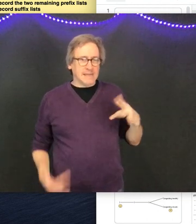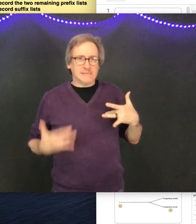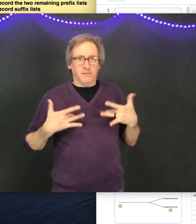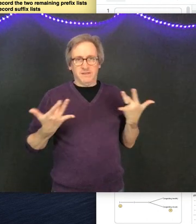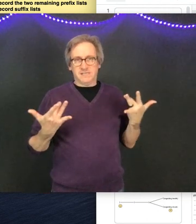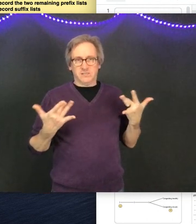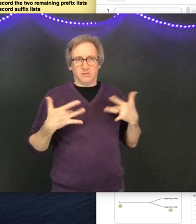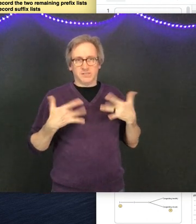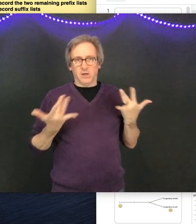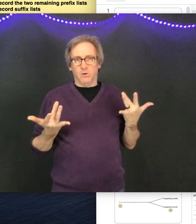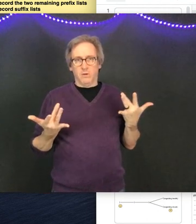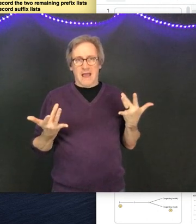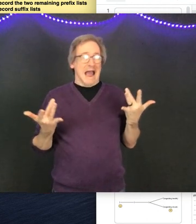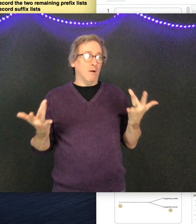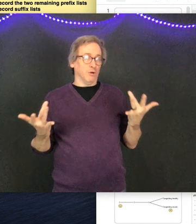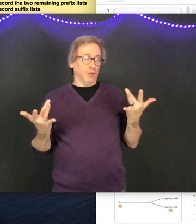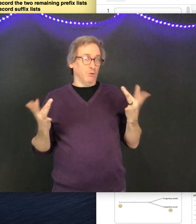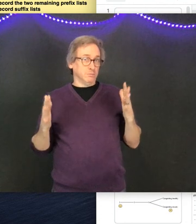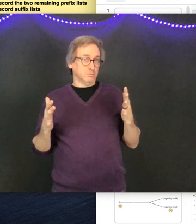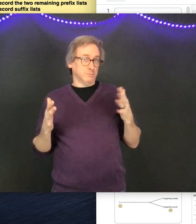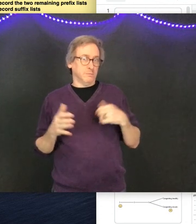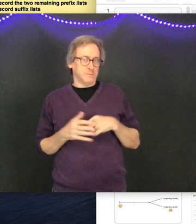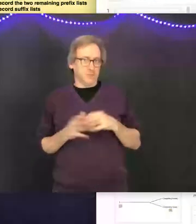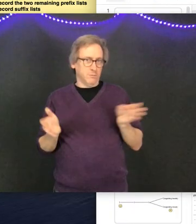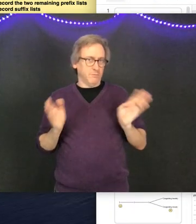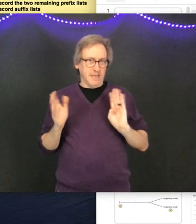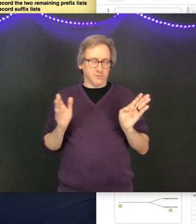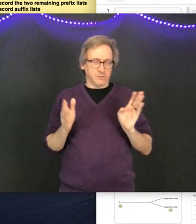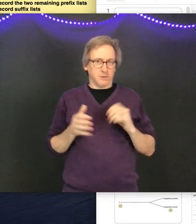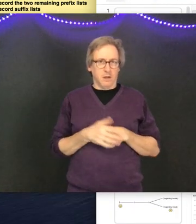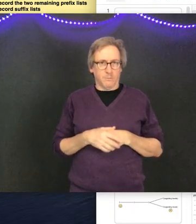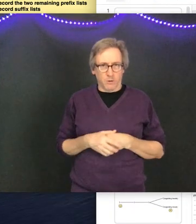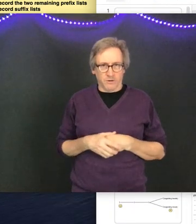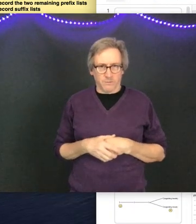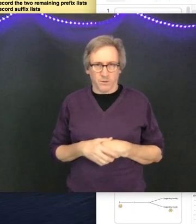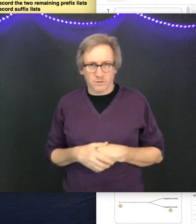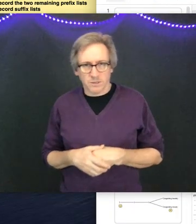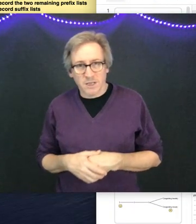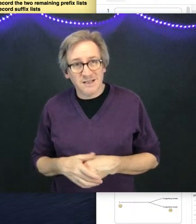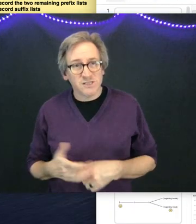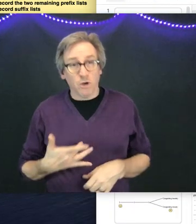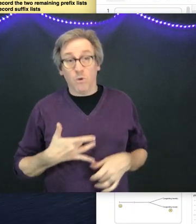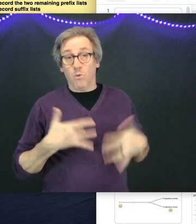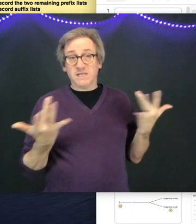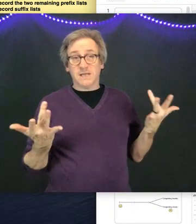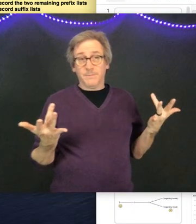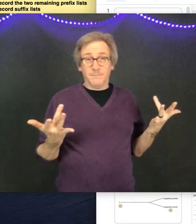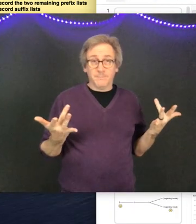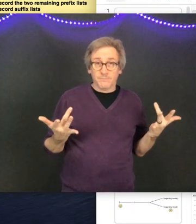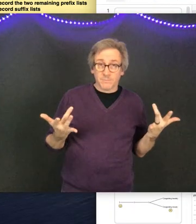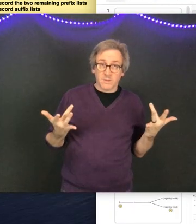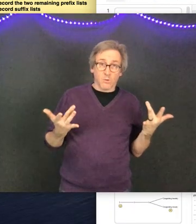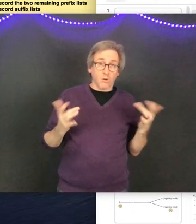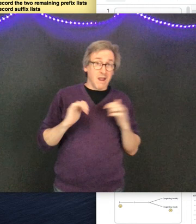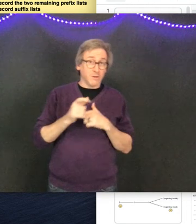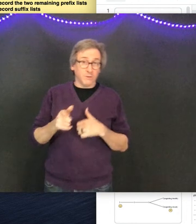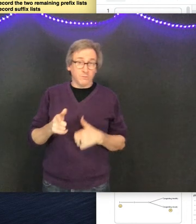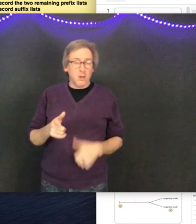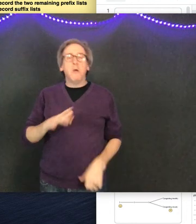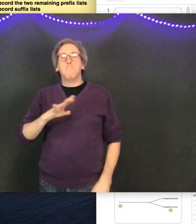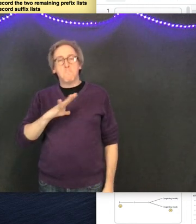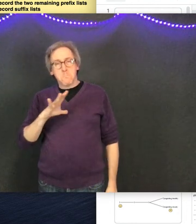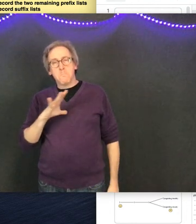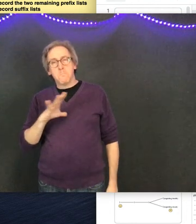in ASL, this is also how are you? So the answers are appropriate for both. So what's up or how are